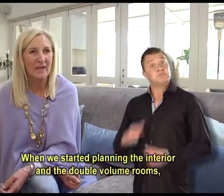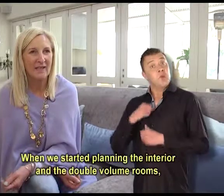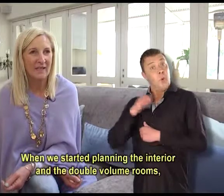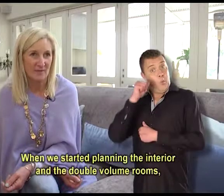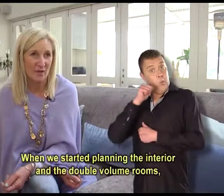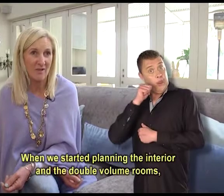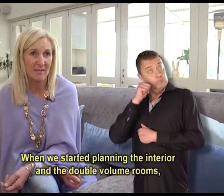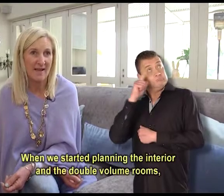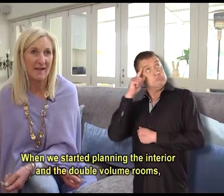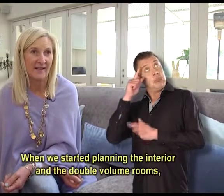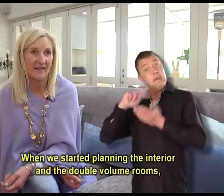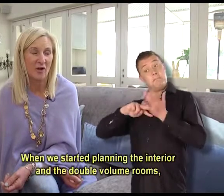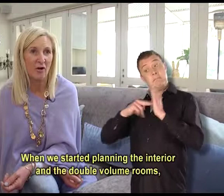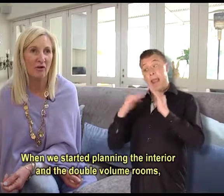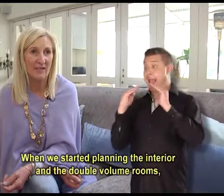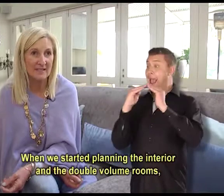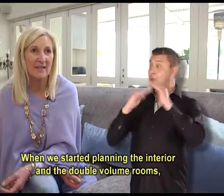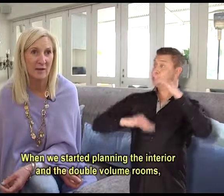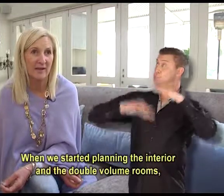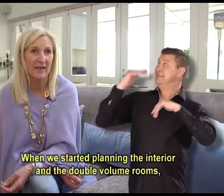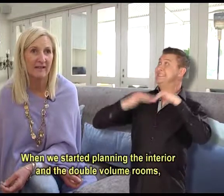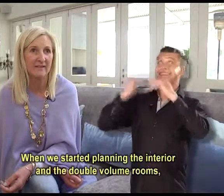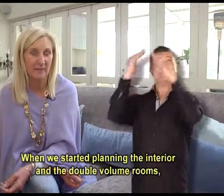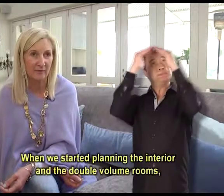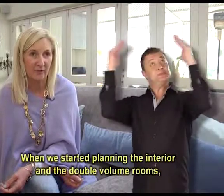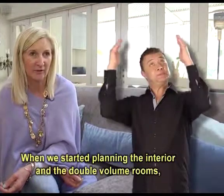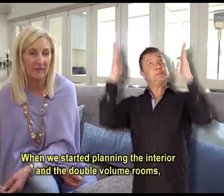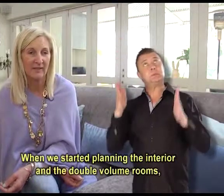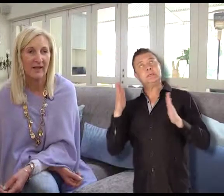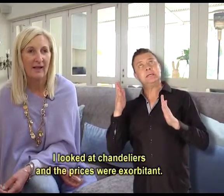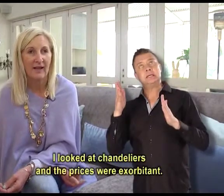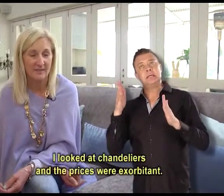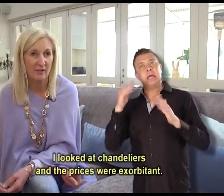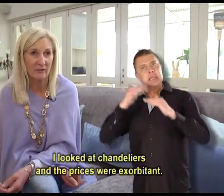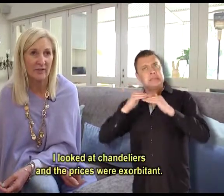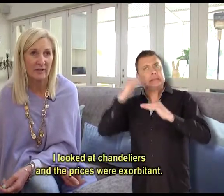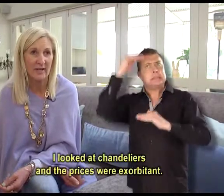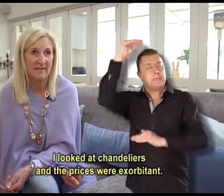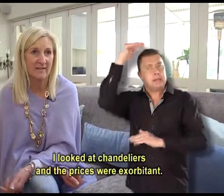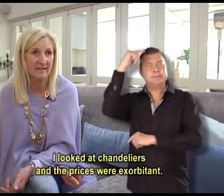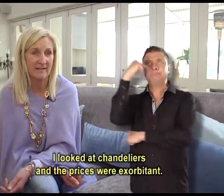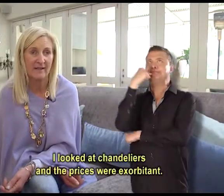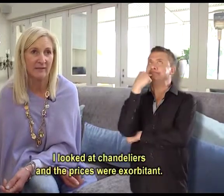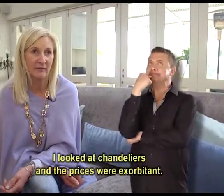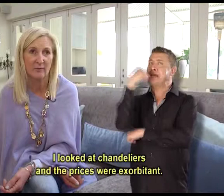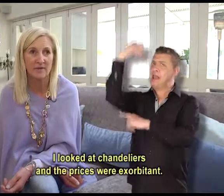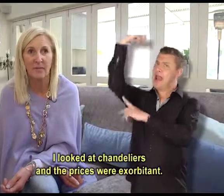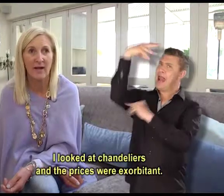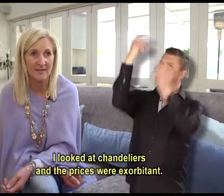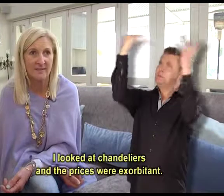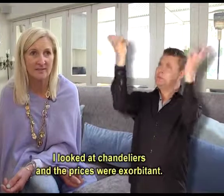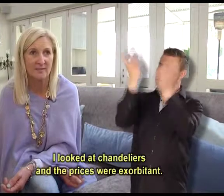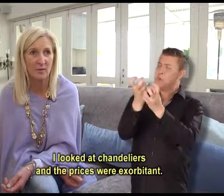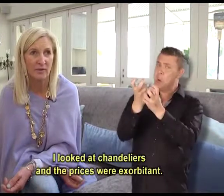When we started planning the whole interior and the double volume, I started looking at chandeliers, and of course